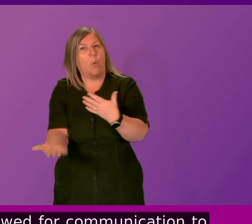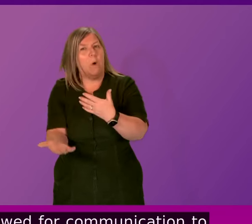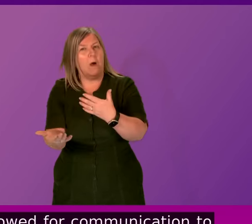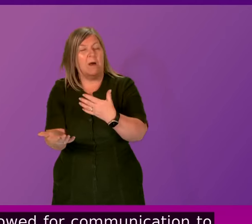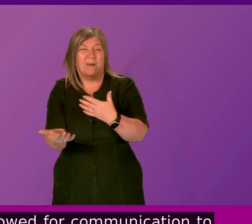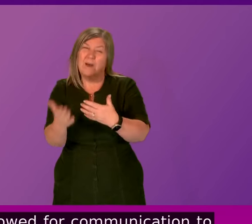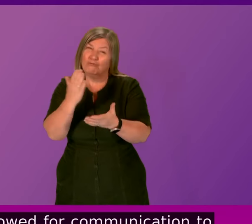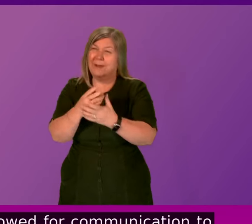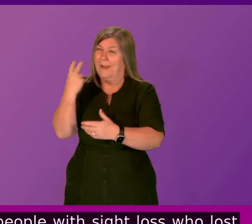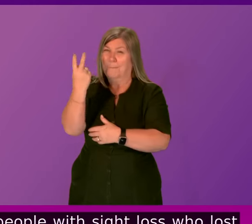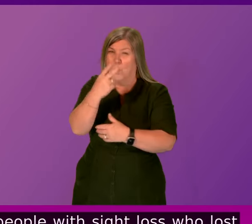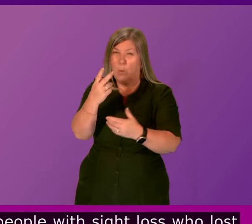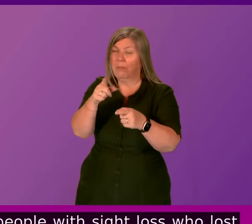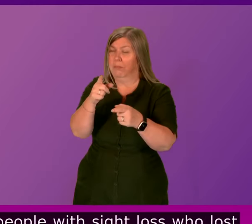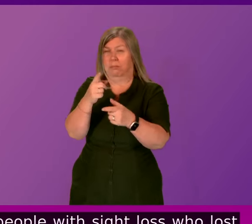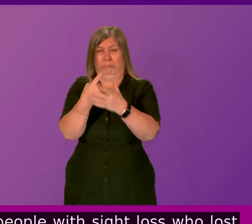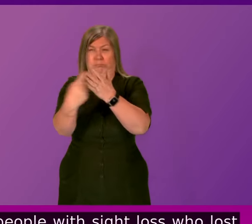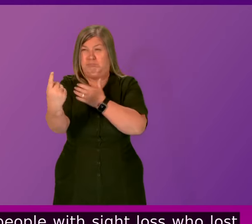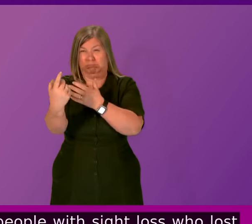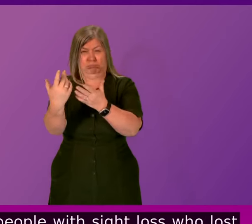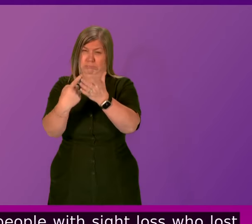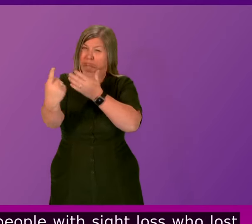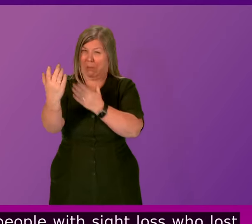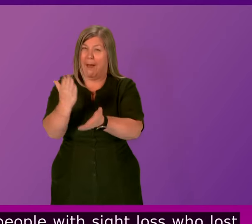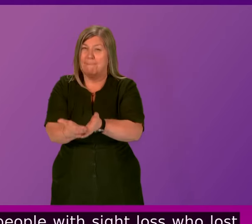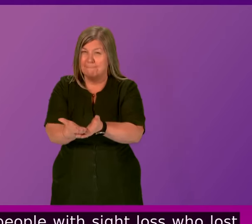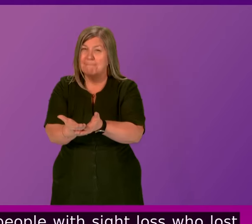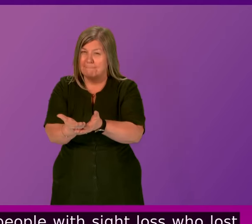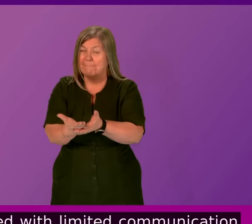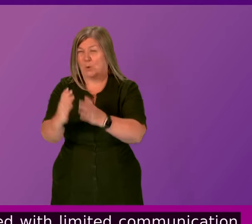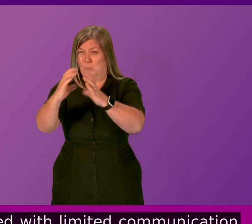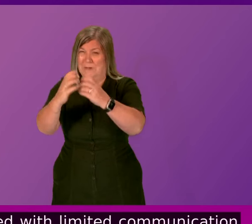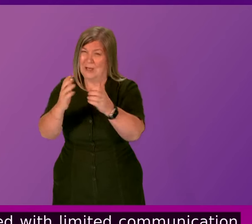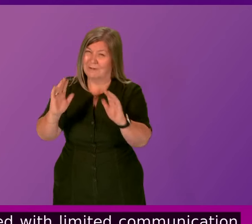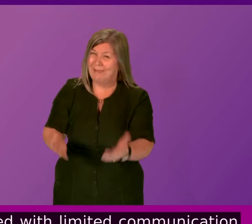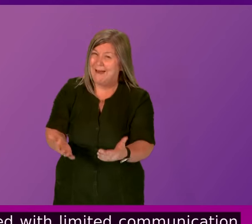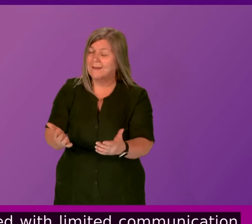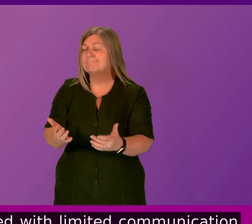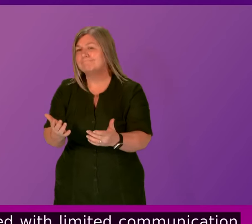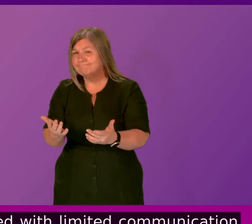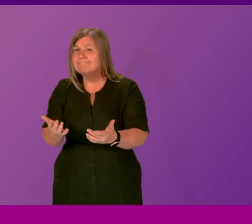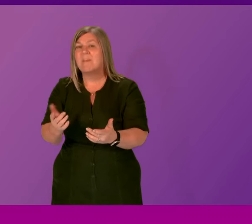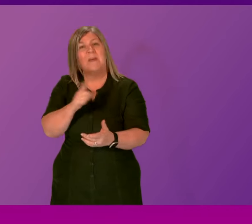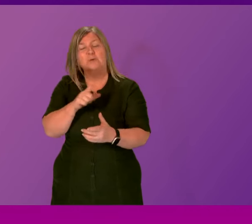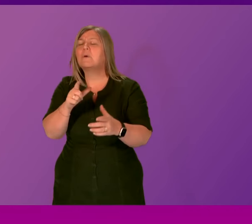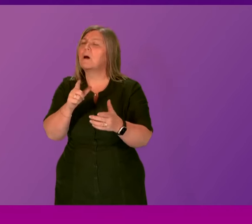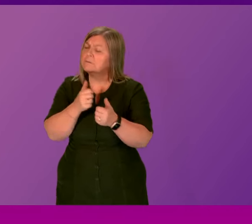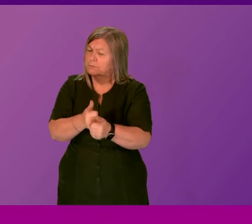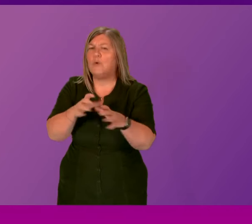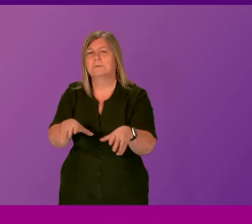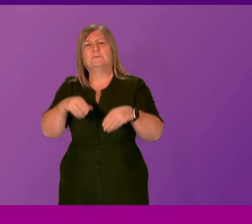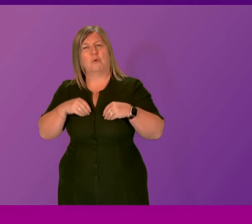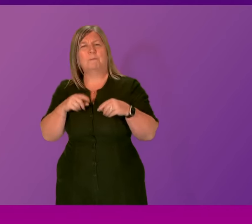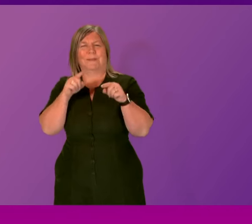isolated with limited communication avenues. And this is why I support adopting the Nordic